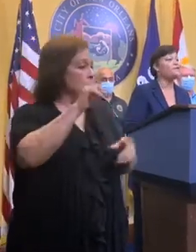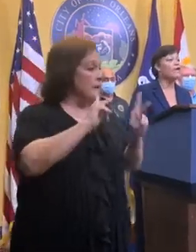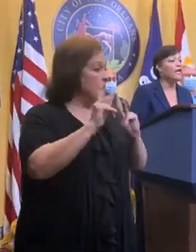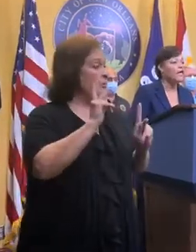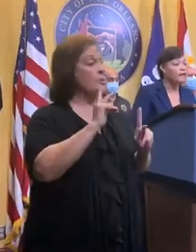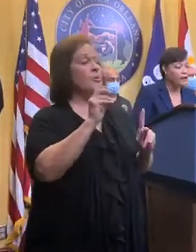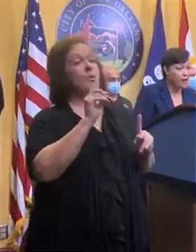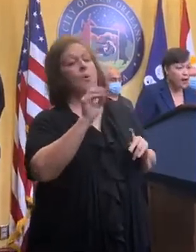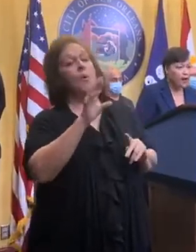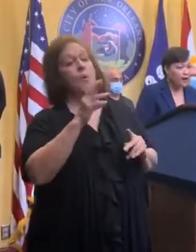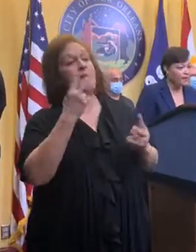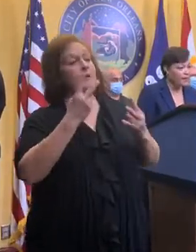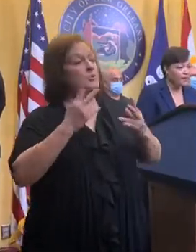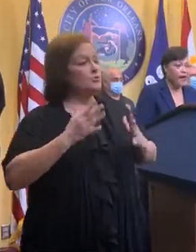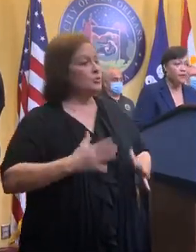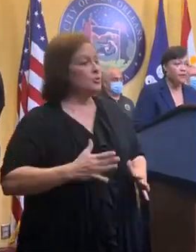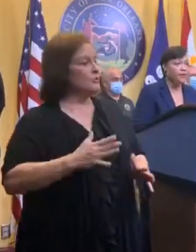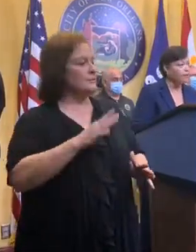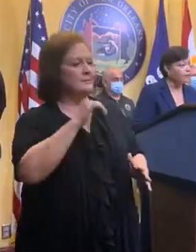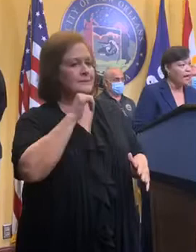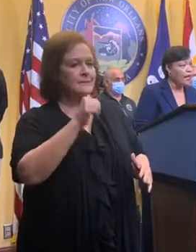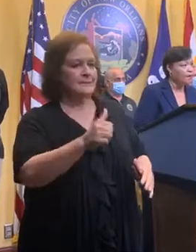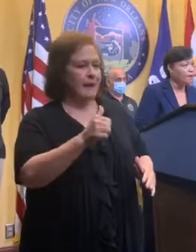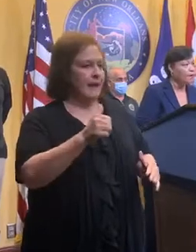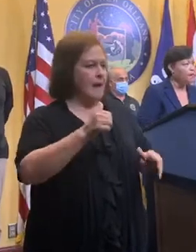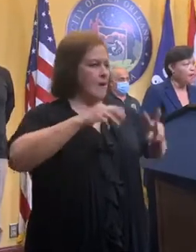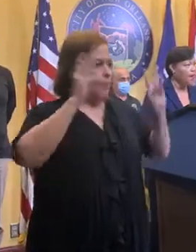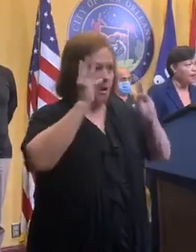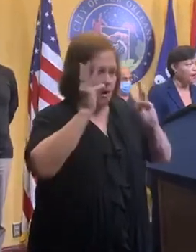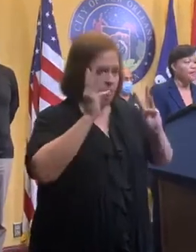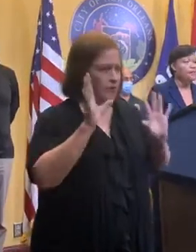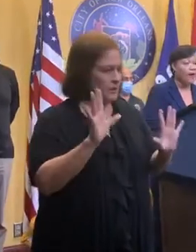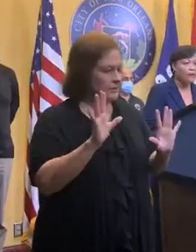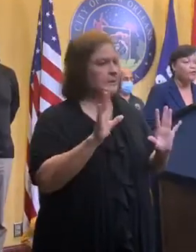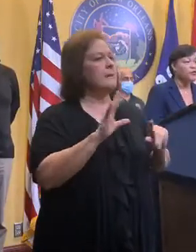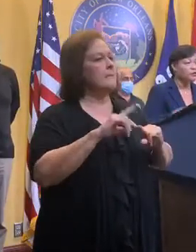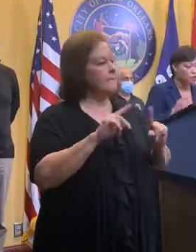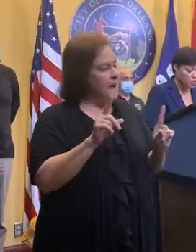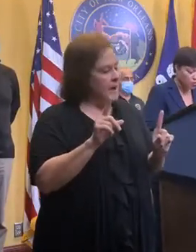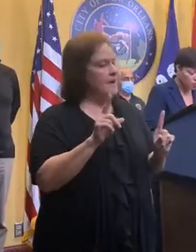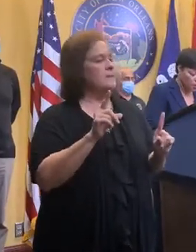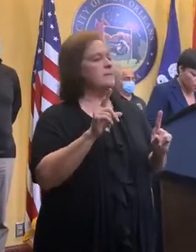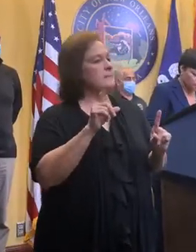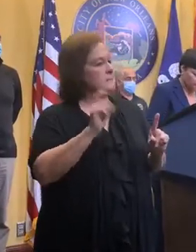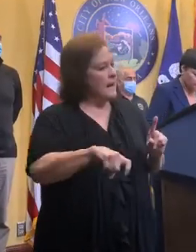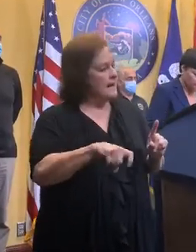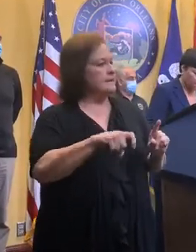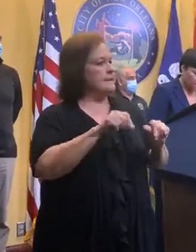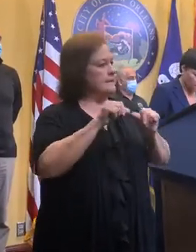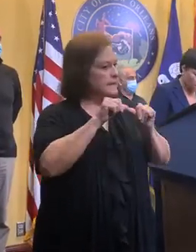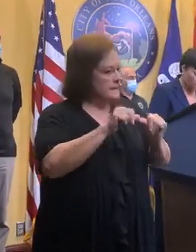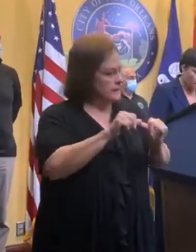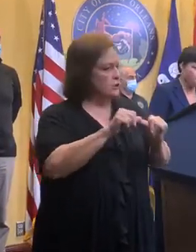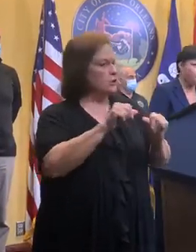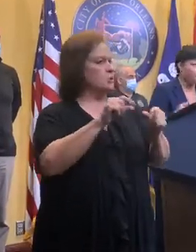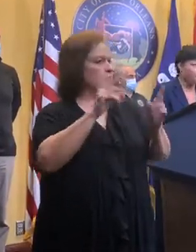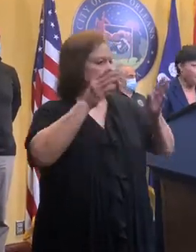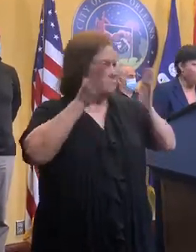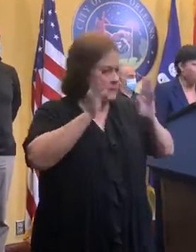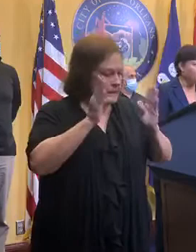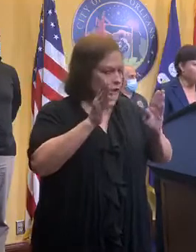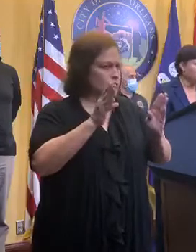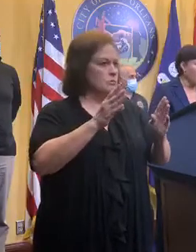have any fatigue, that now is not the time to lay back. It's the time to continue to stand firm and